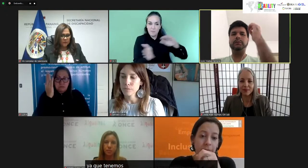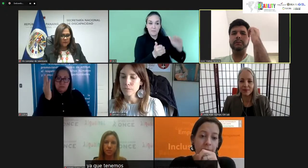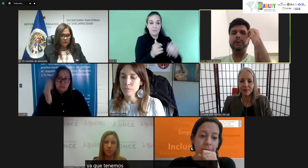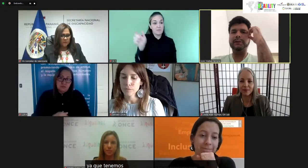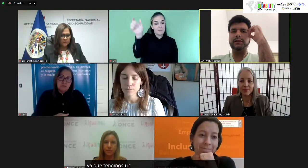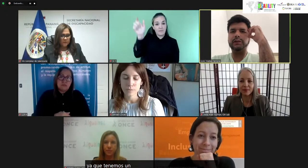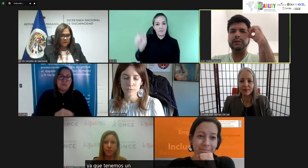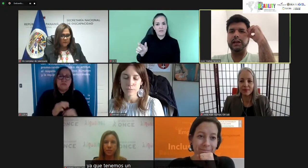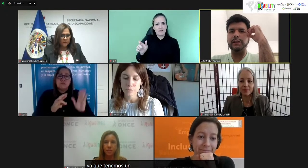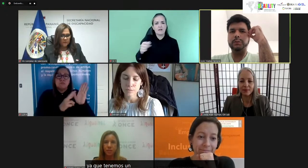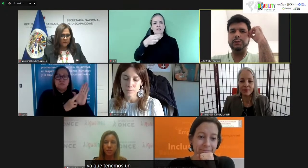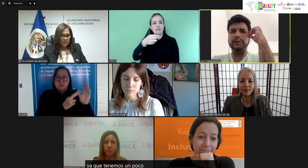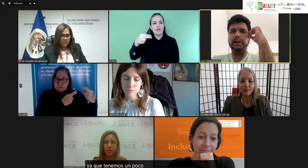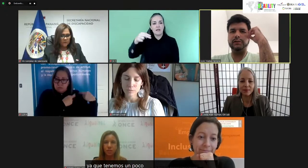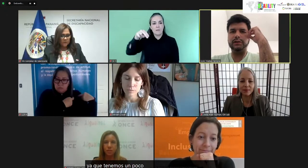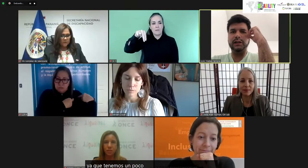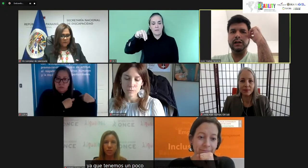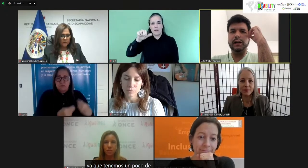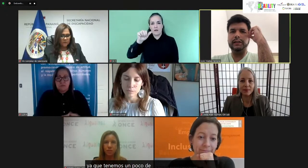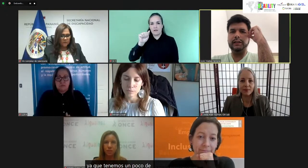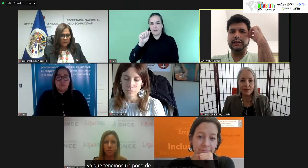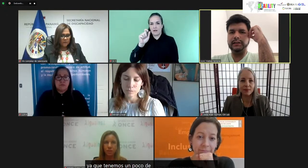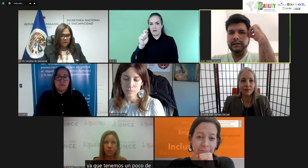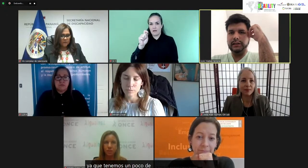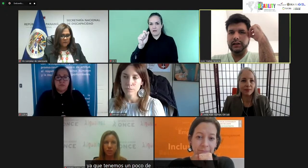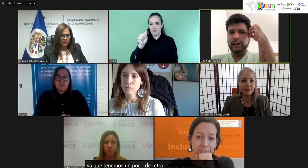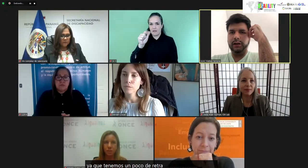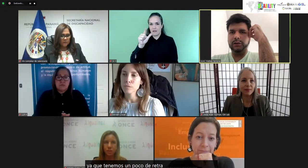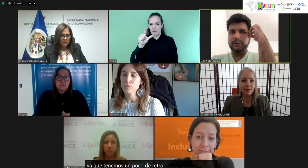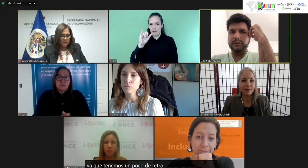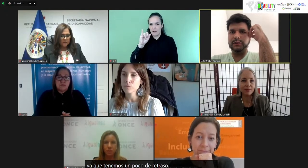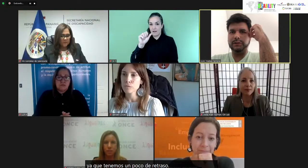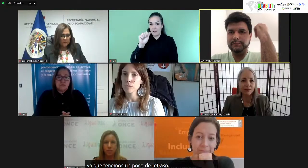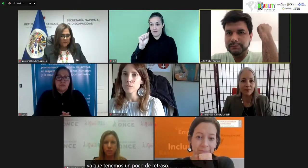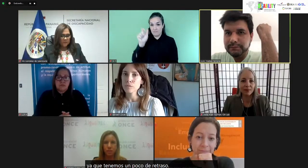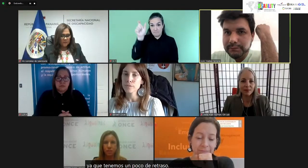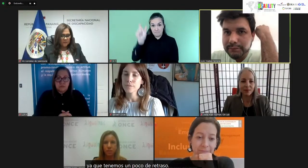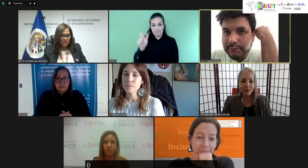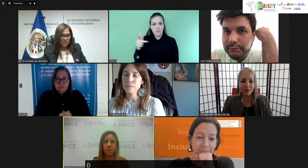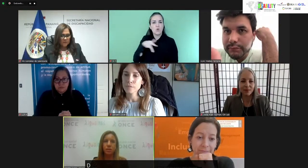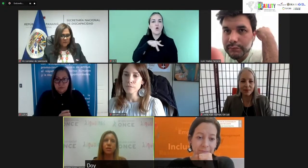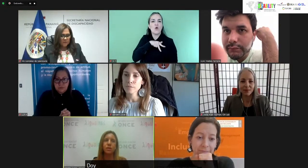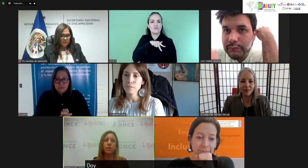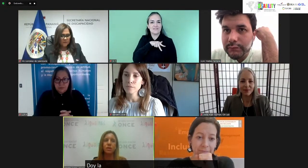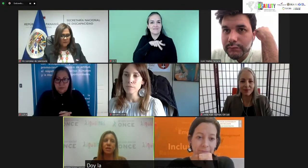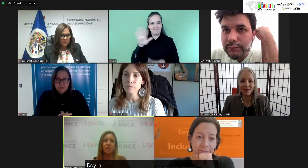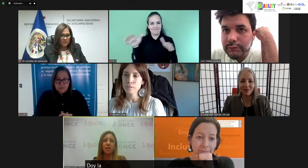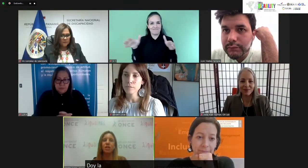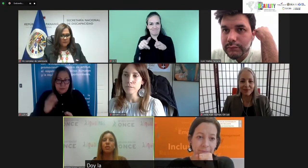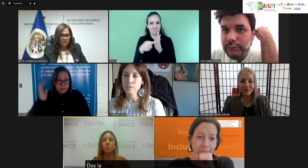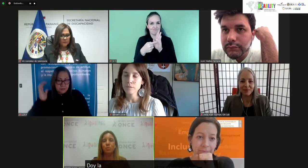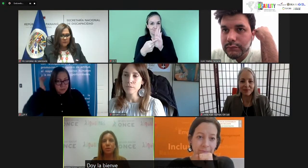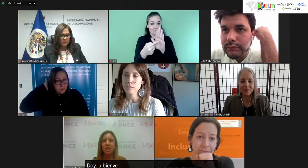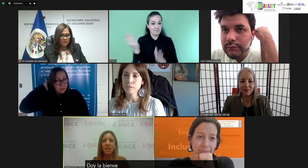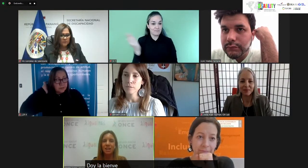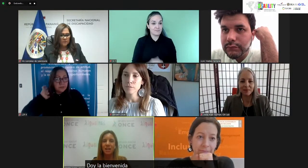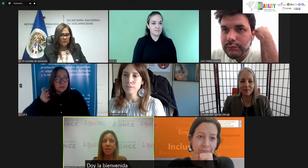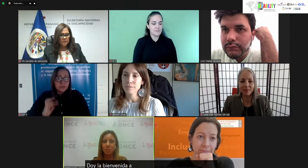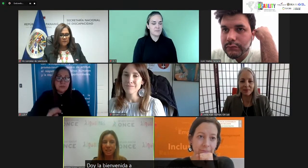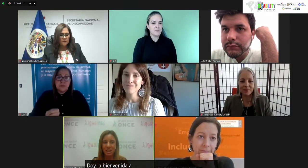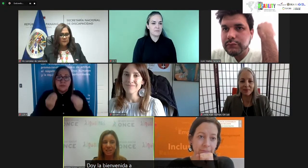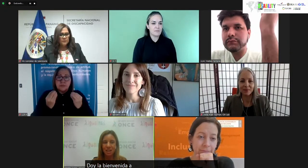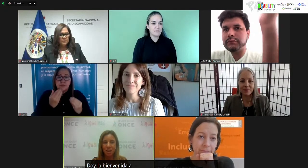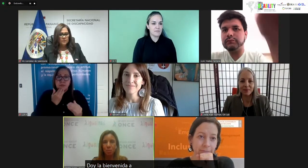floor to natalie walla the moderator uh she is the responsible for international programs of also